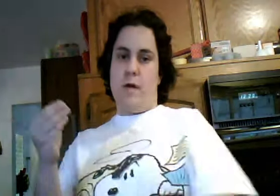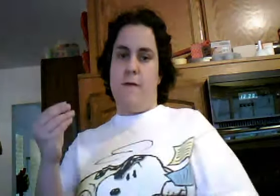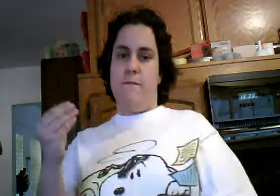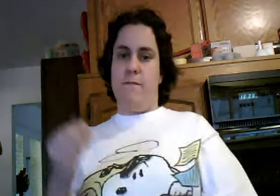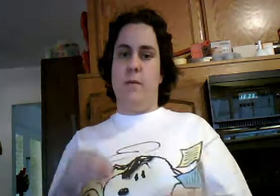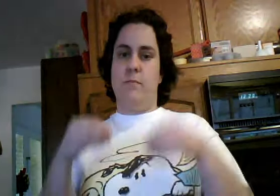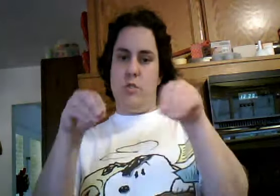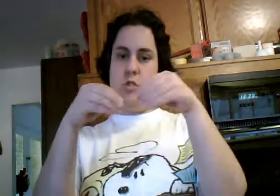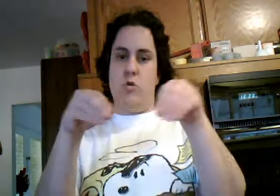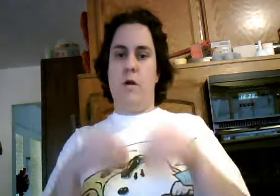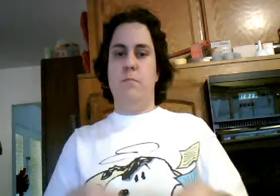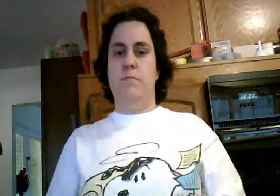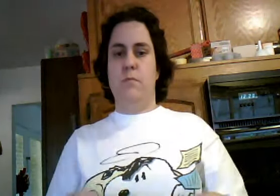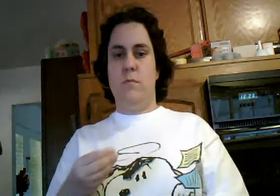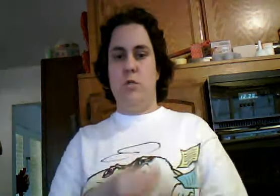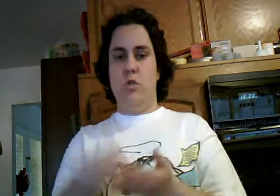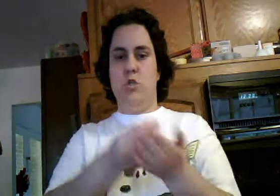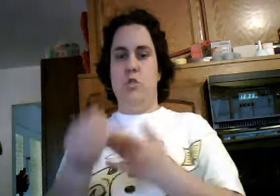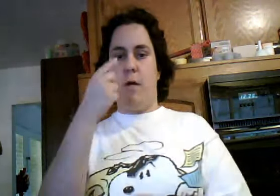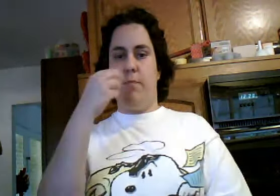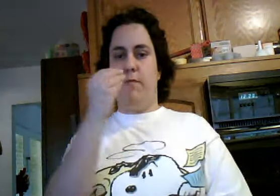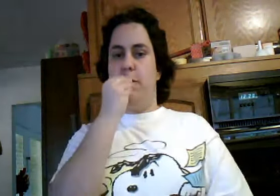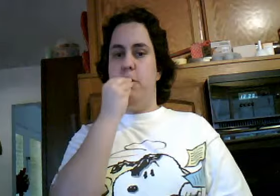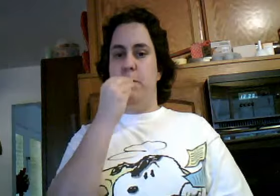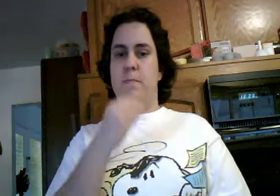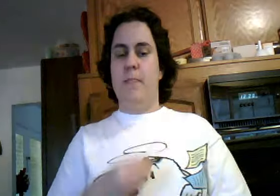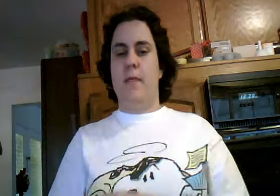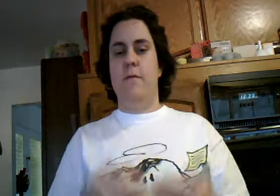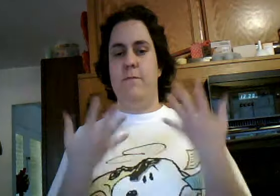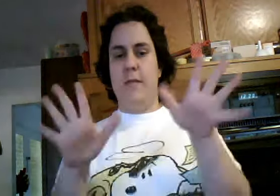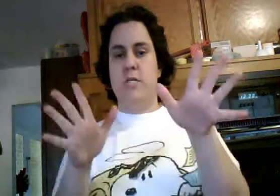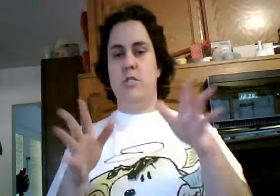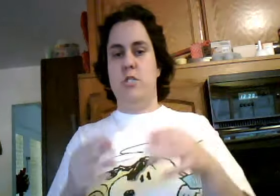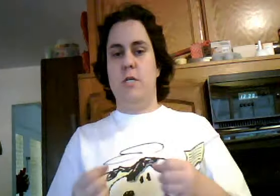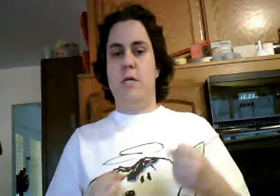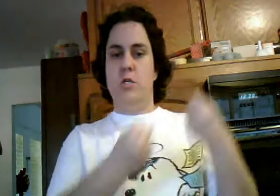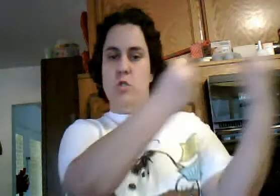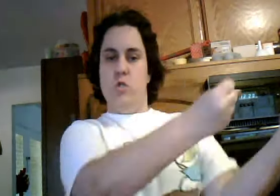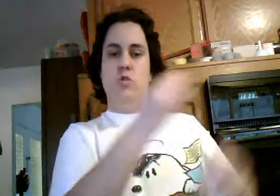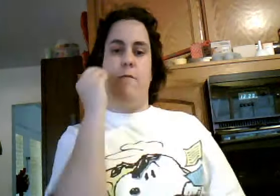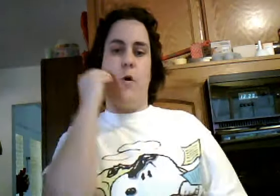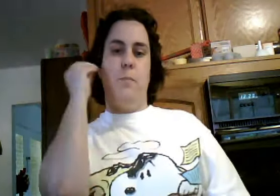Drive to the store, shop for food, finish, drive home.